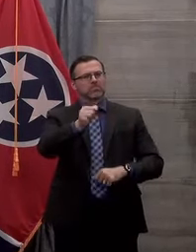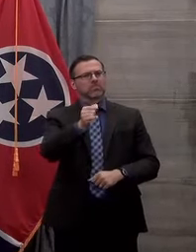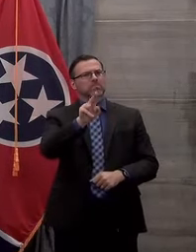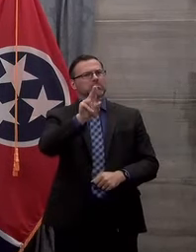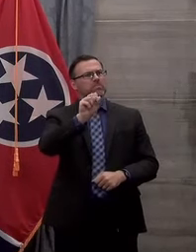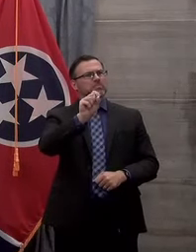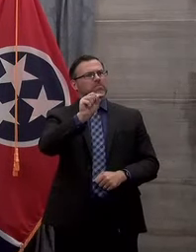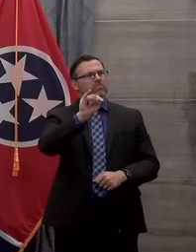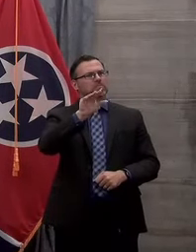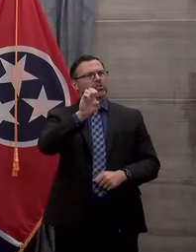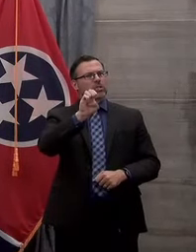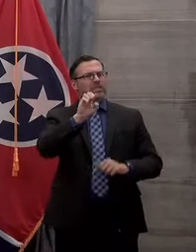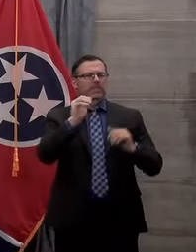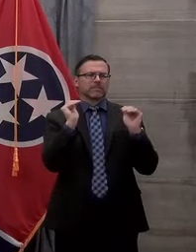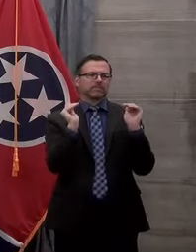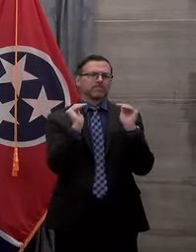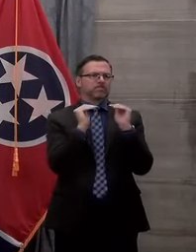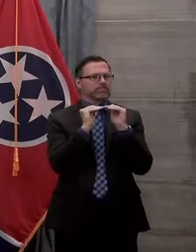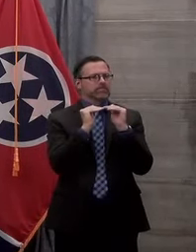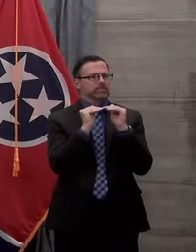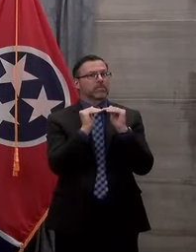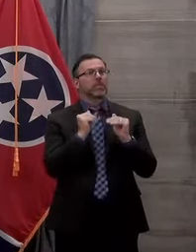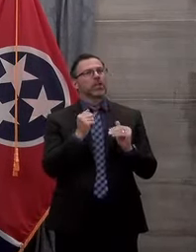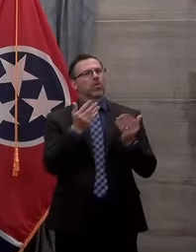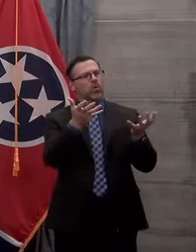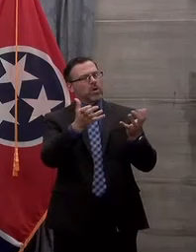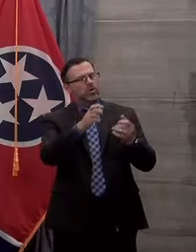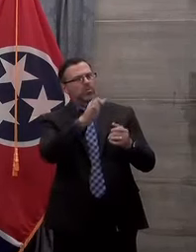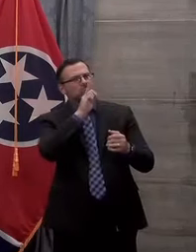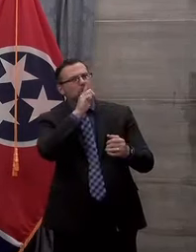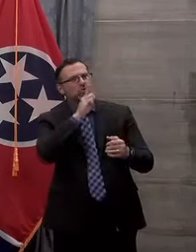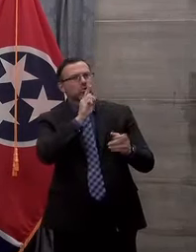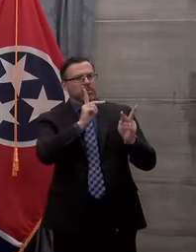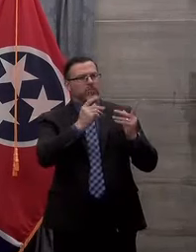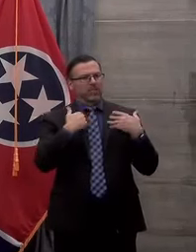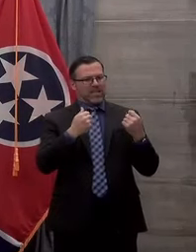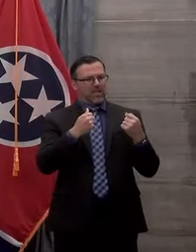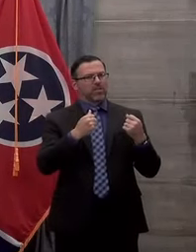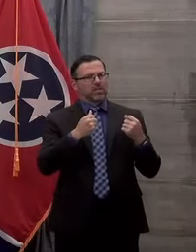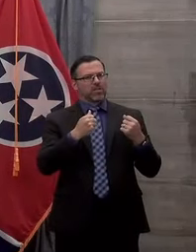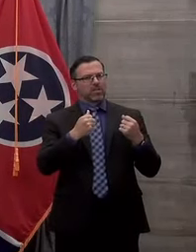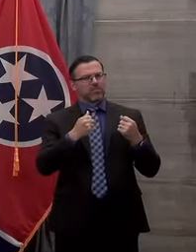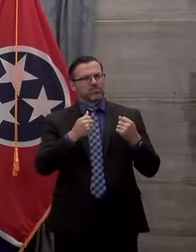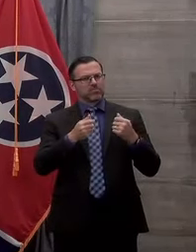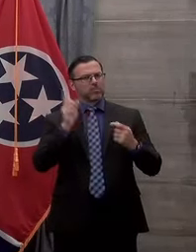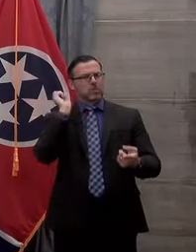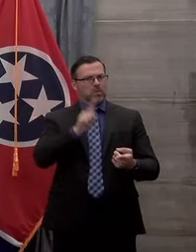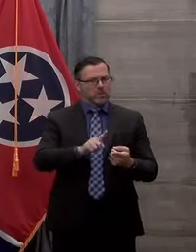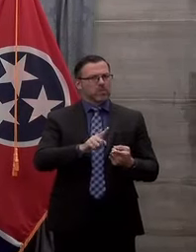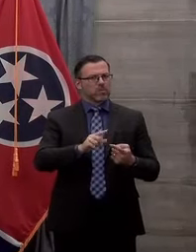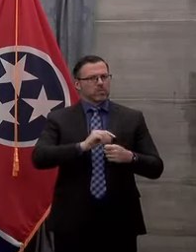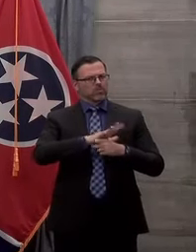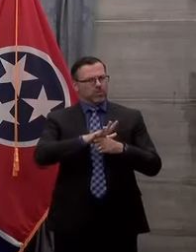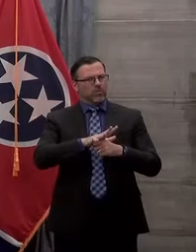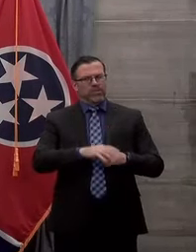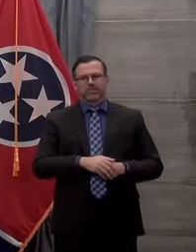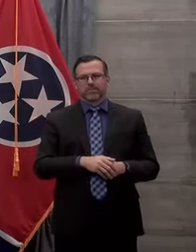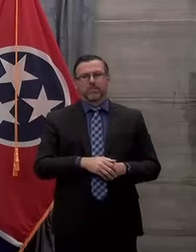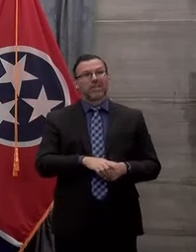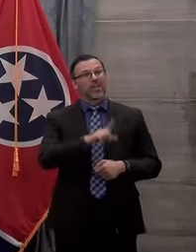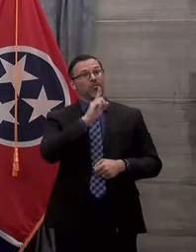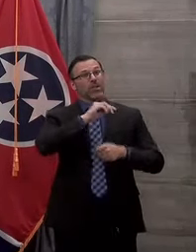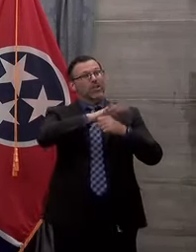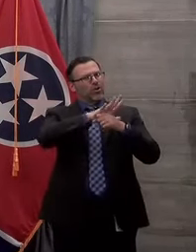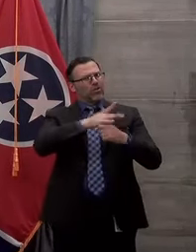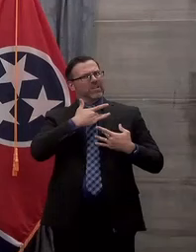it's more important than ever that we maintain health in our communities. The impact of COVID has been significant on minority